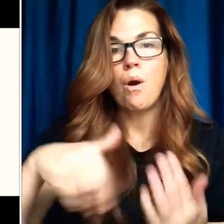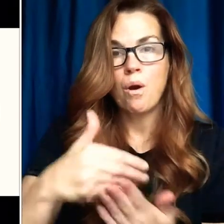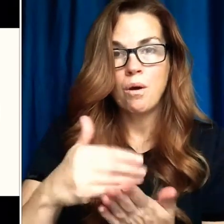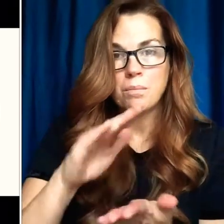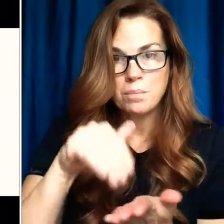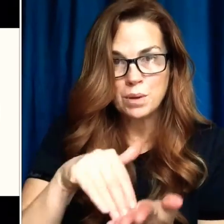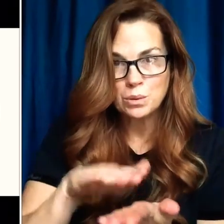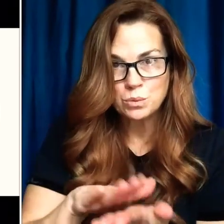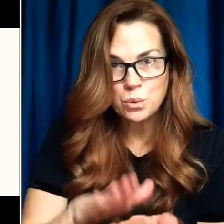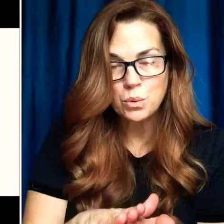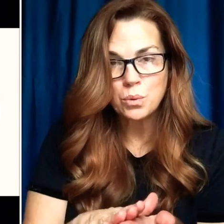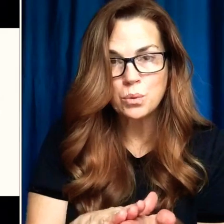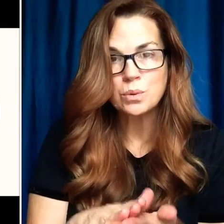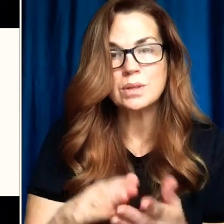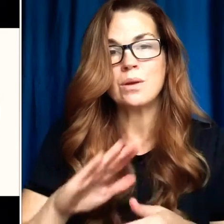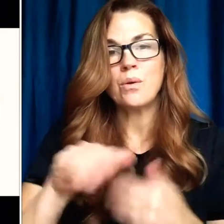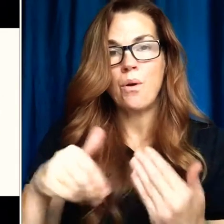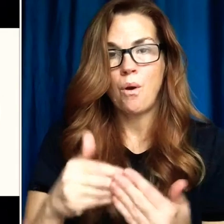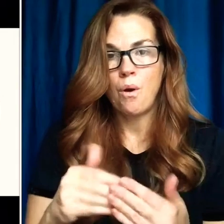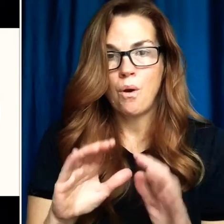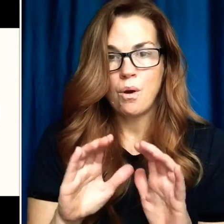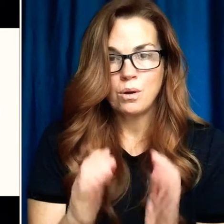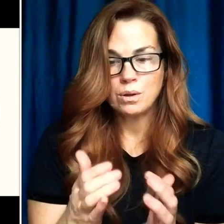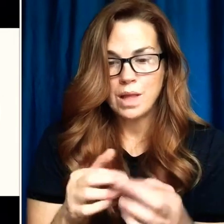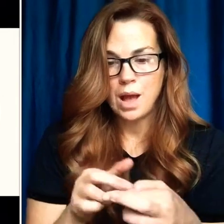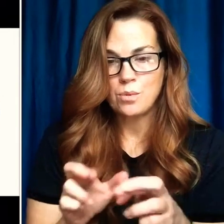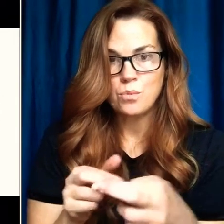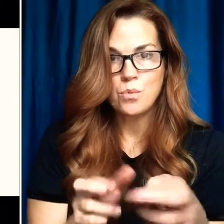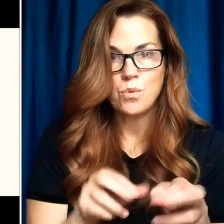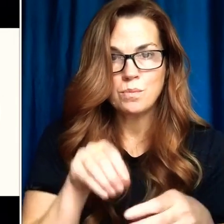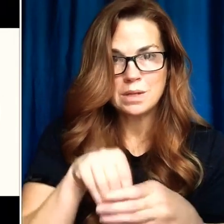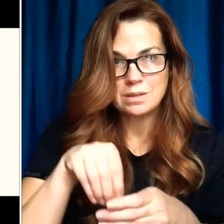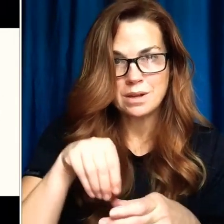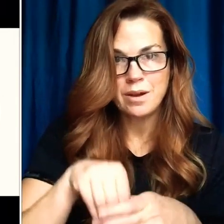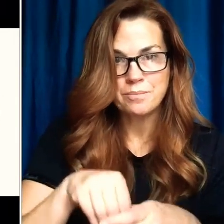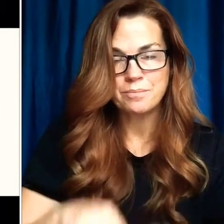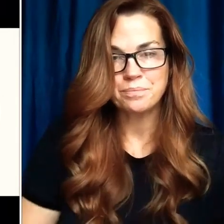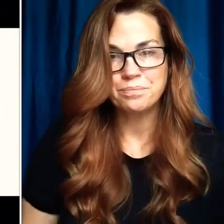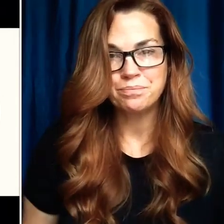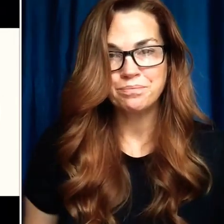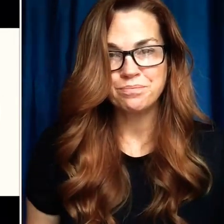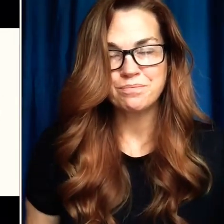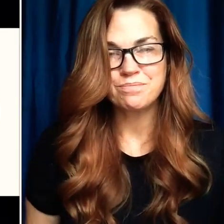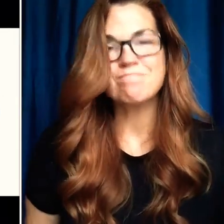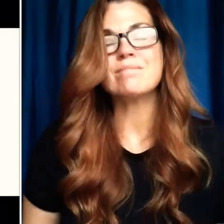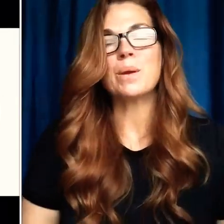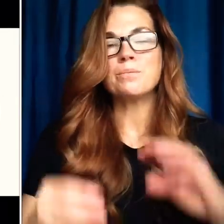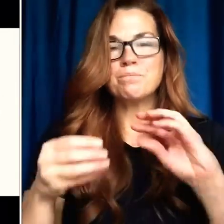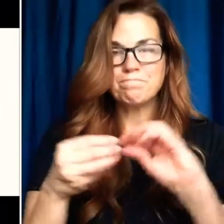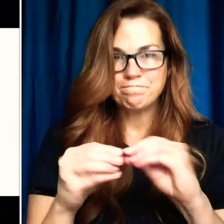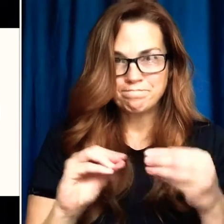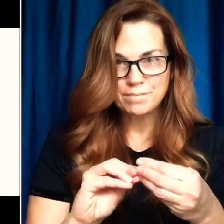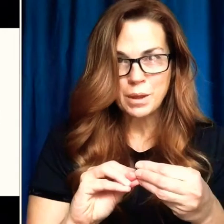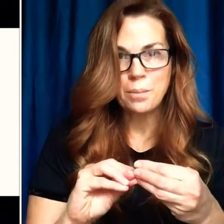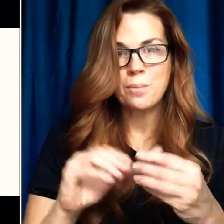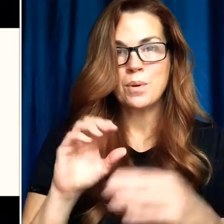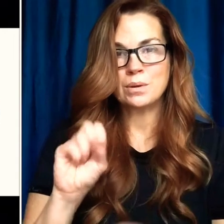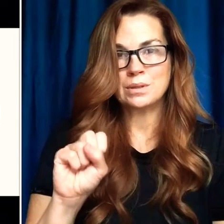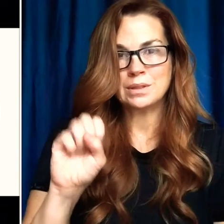When we talk about number sets, these are the sets we'll be working with: natural numbers, whole numbers,